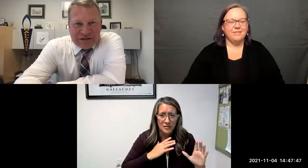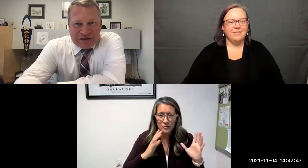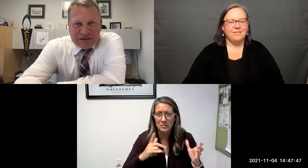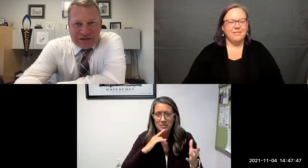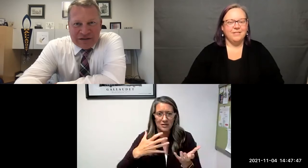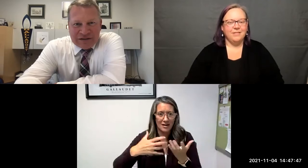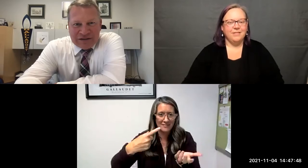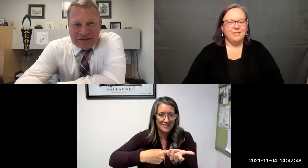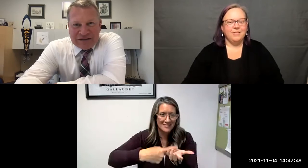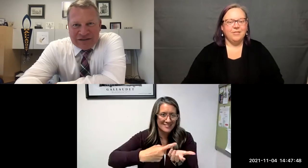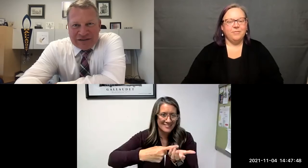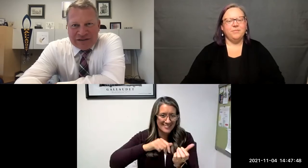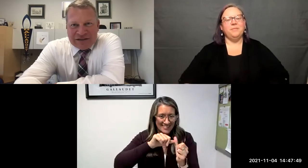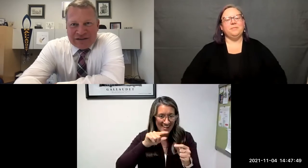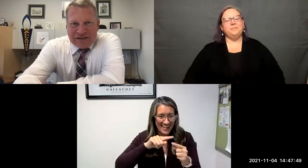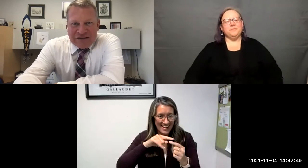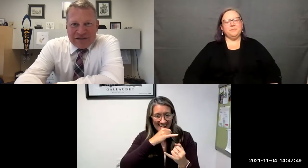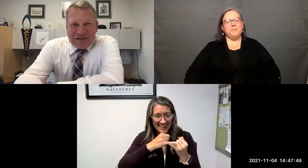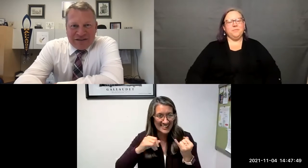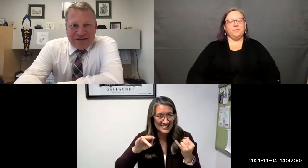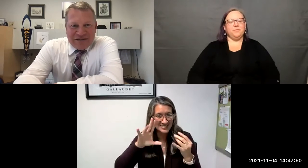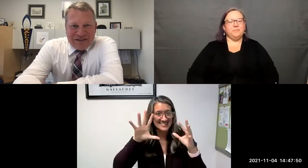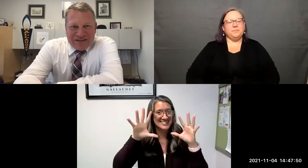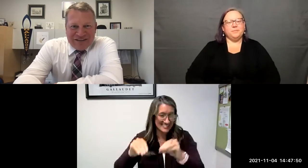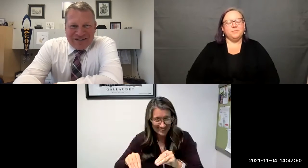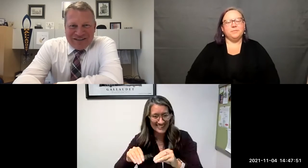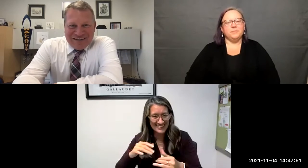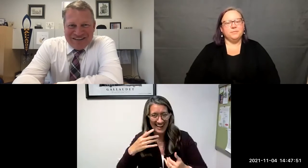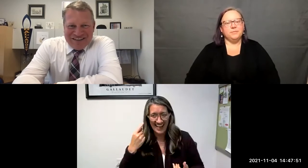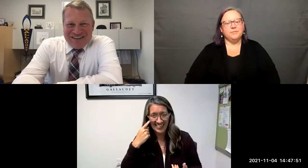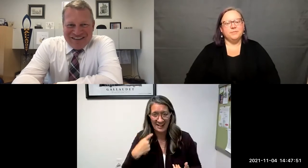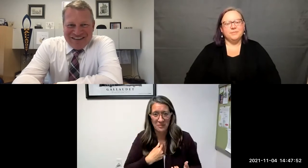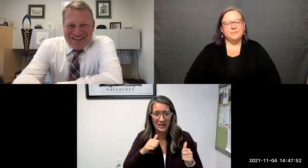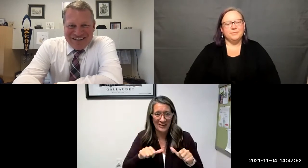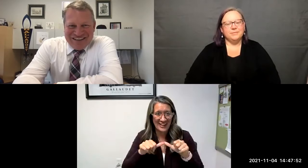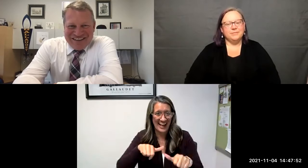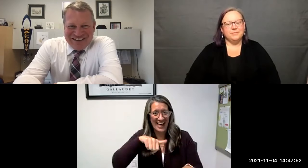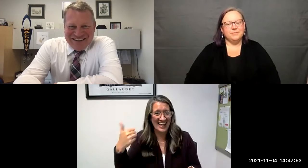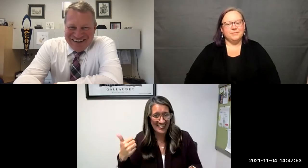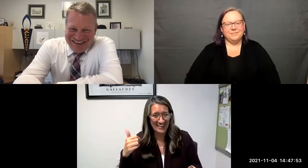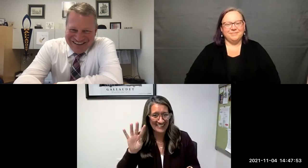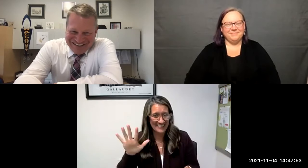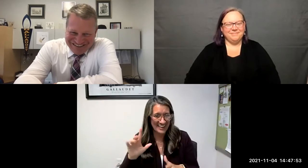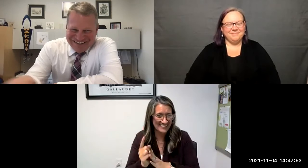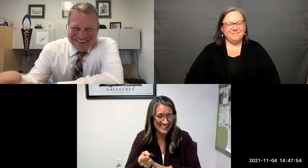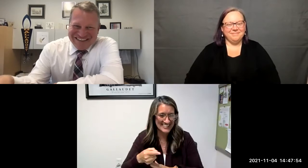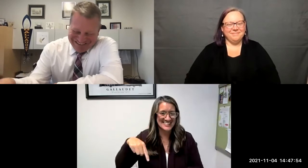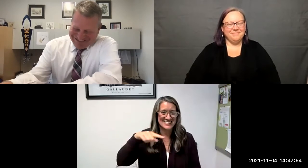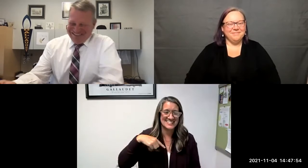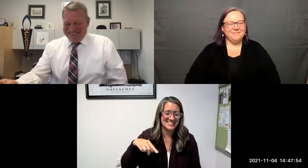well, my group did have a conversation until the very last moment when the breakout groups ended. So we could have gone for